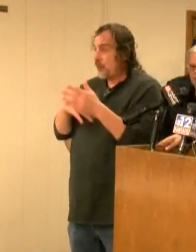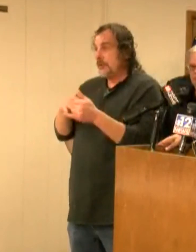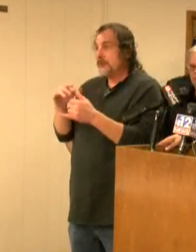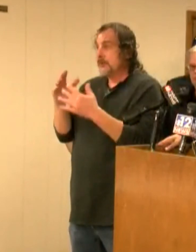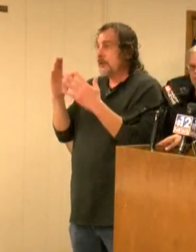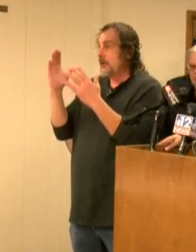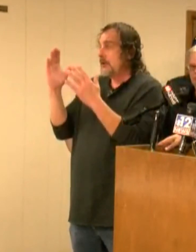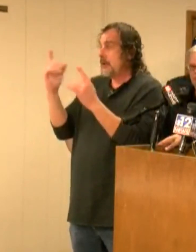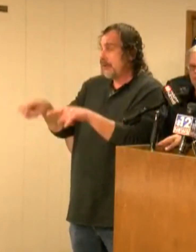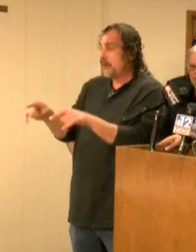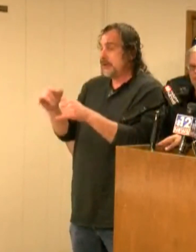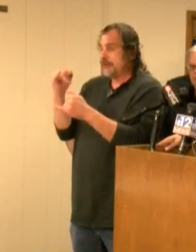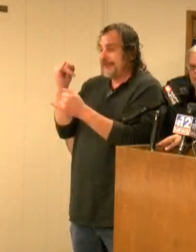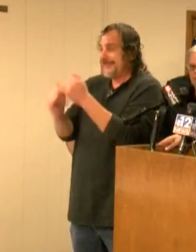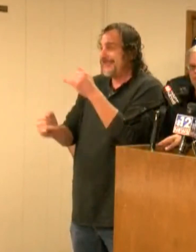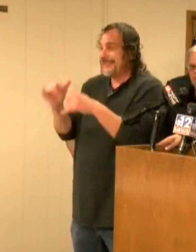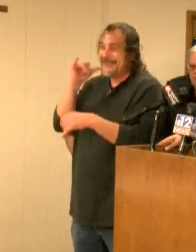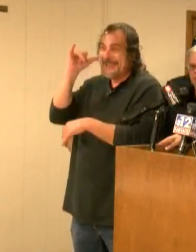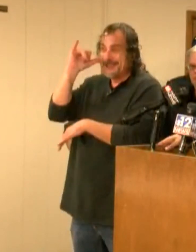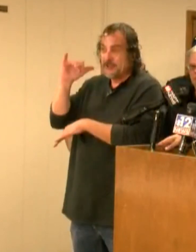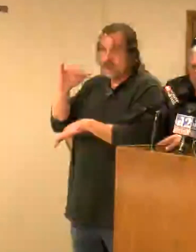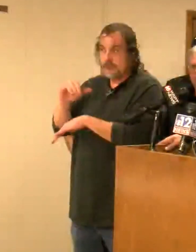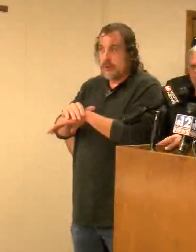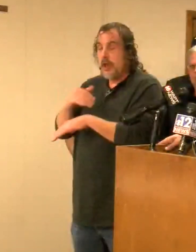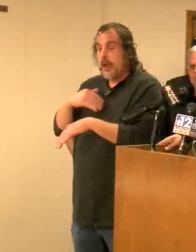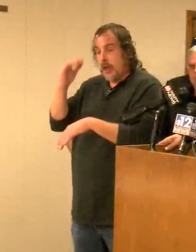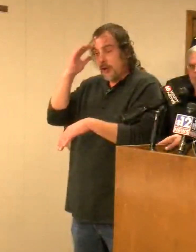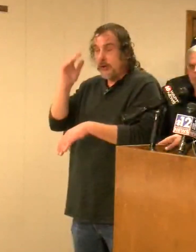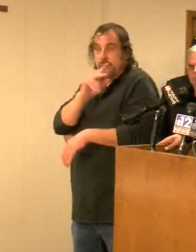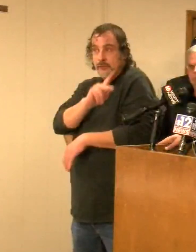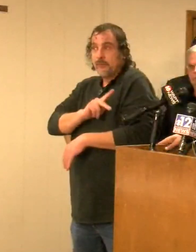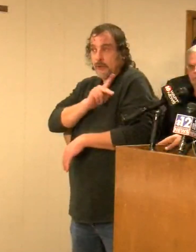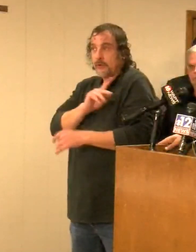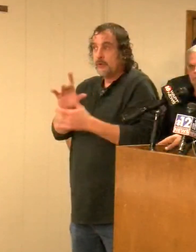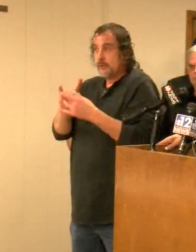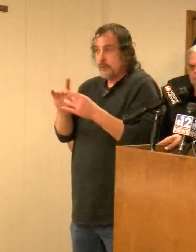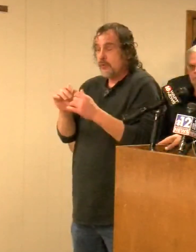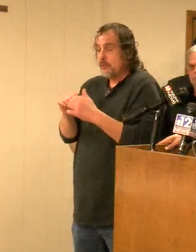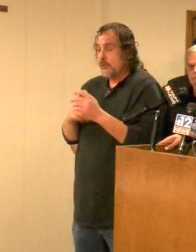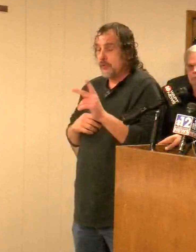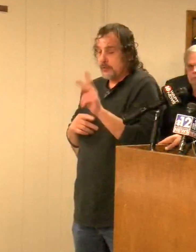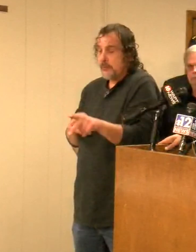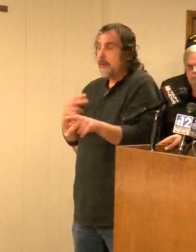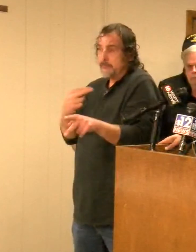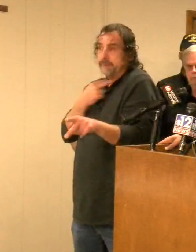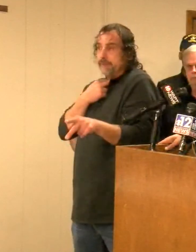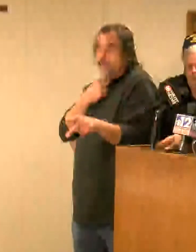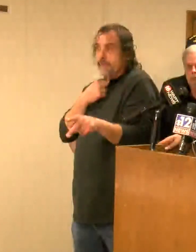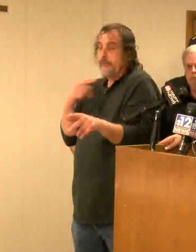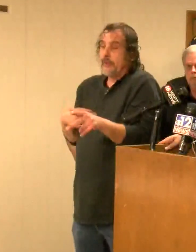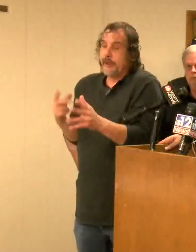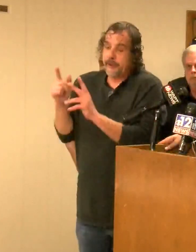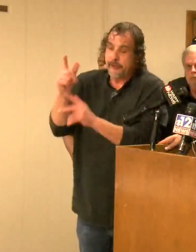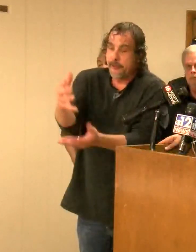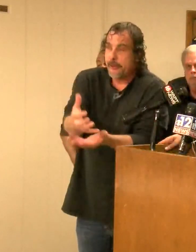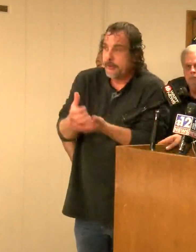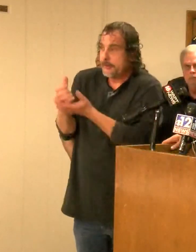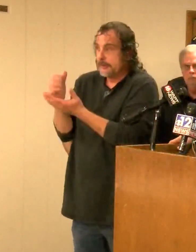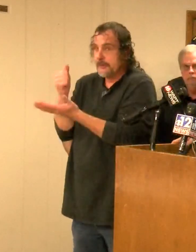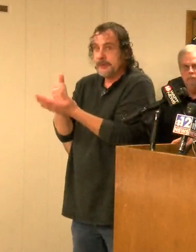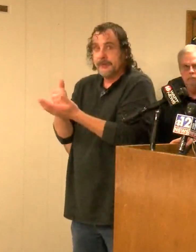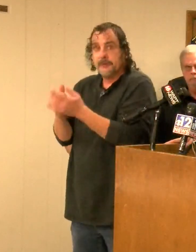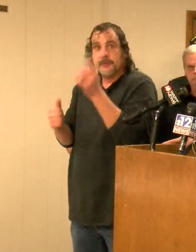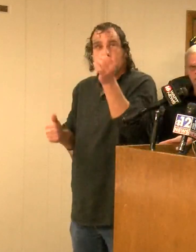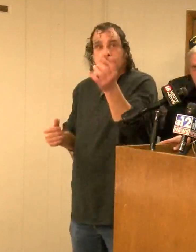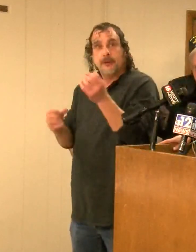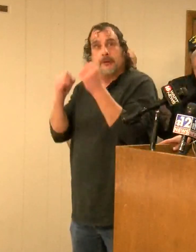end yesterday. And I do know of some personal stories where people at the last moment were ushered out. Are a lot